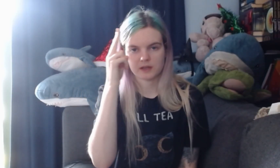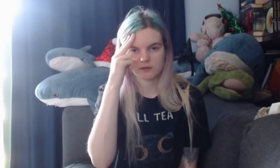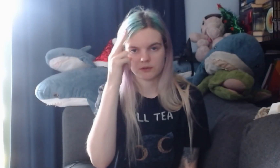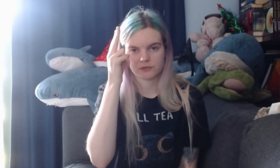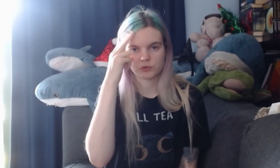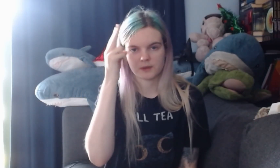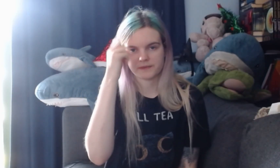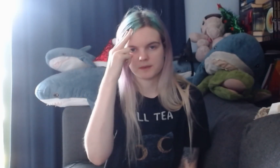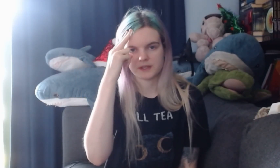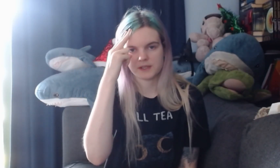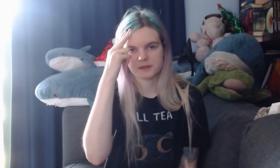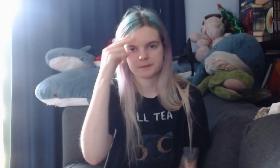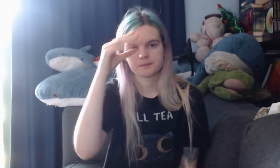a few times tipping here.